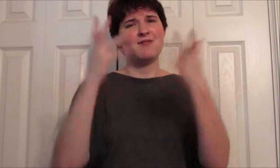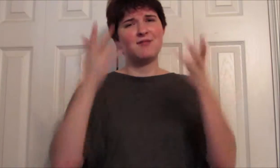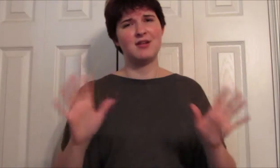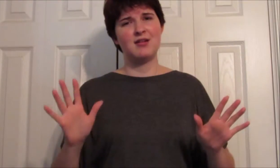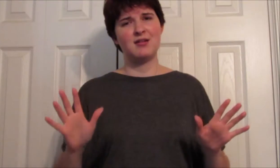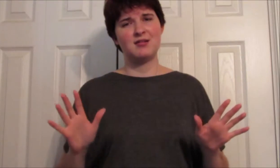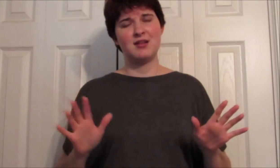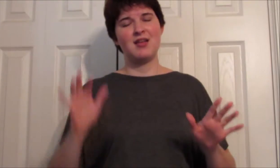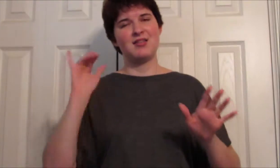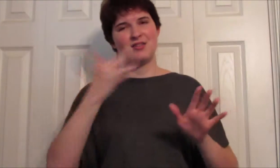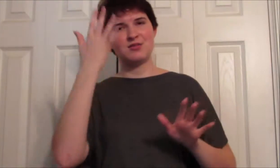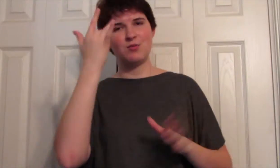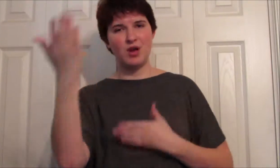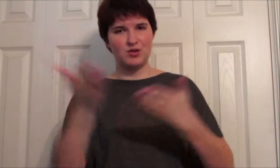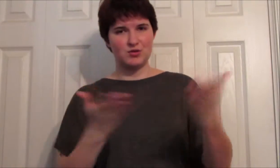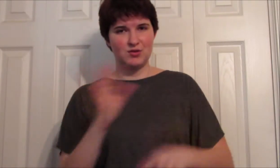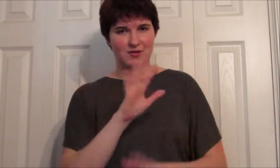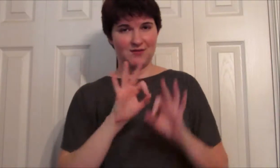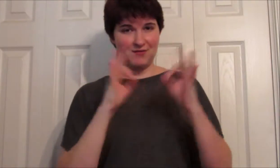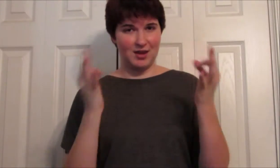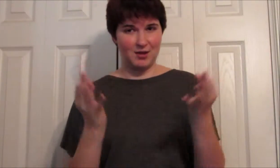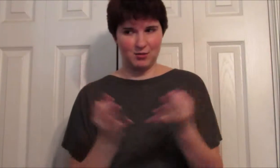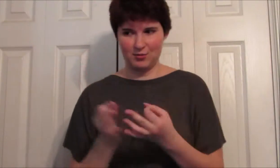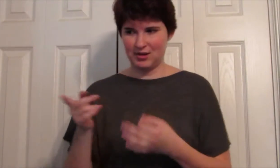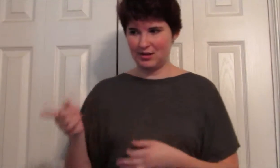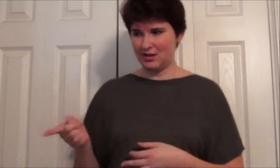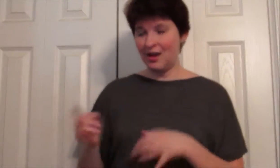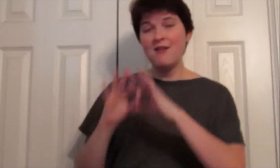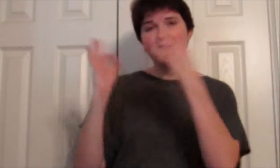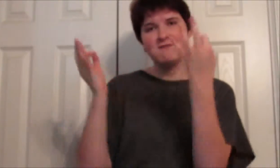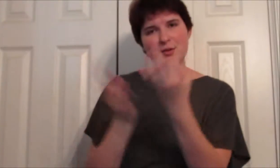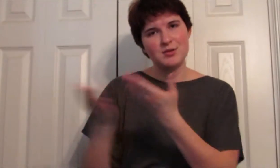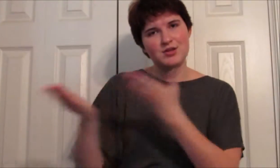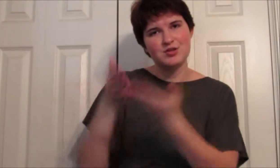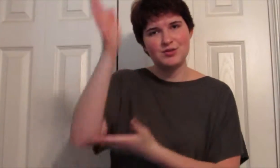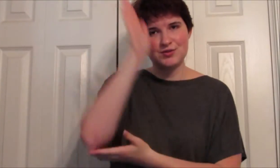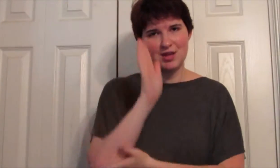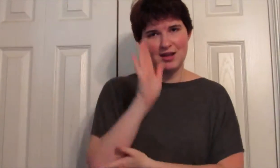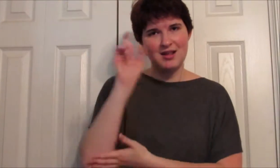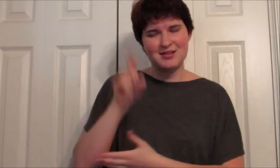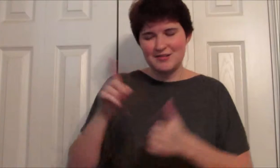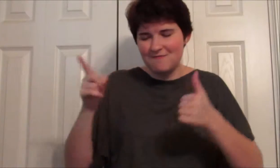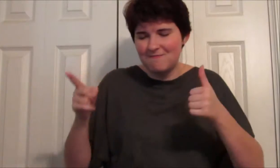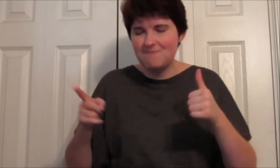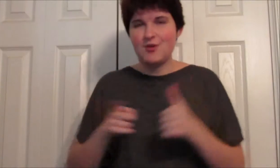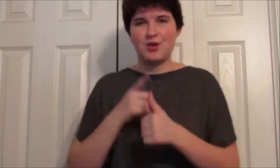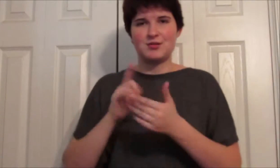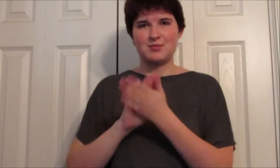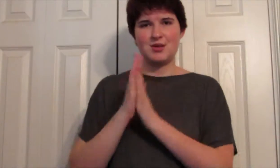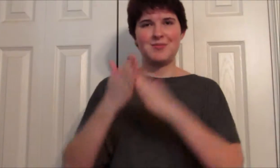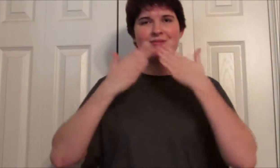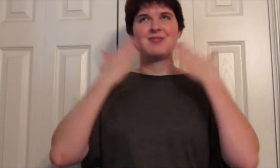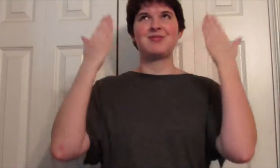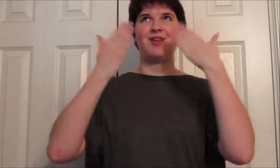done. This is why a serving family, that a family that serves God, has to first be a thankful